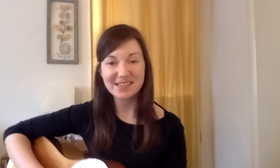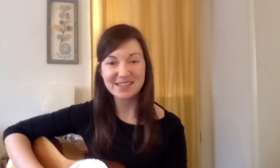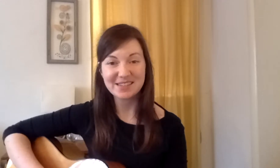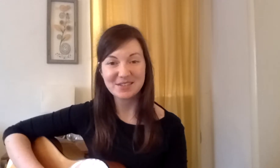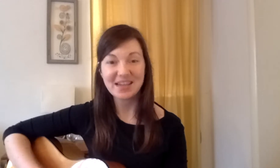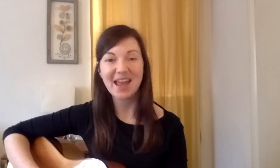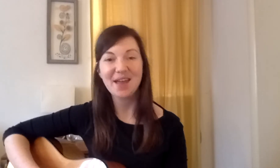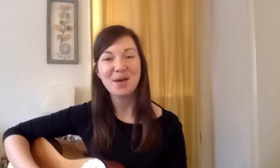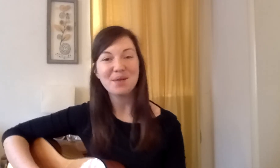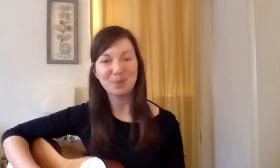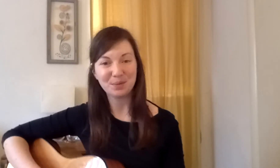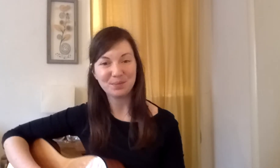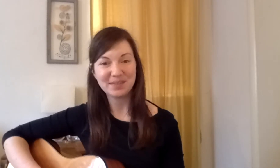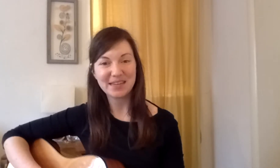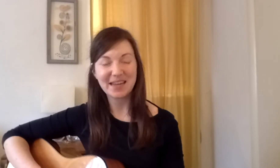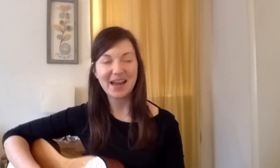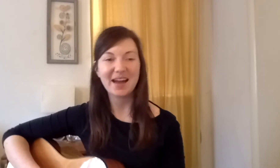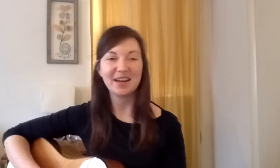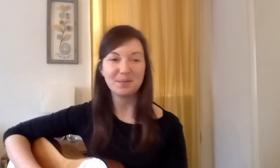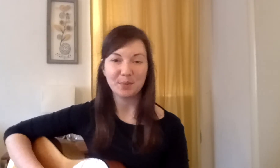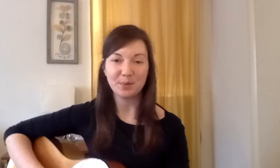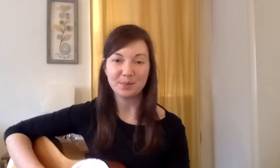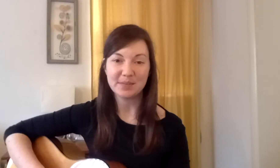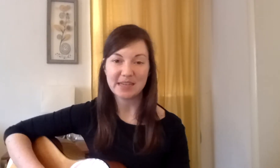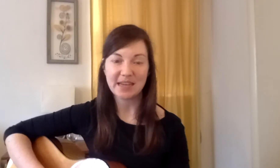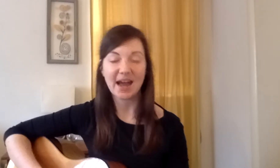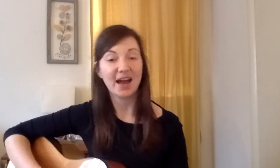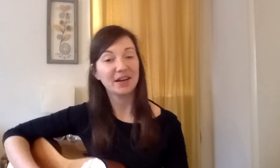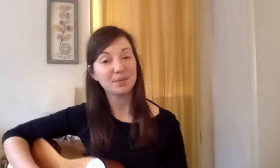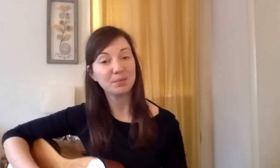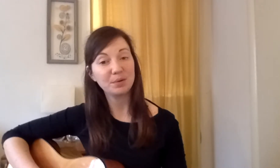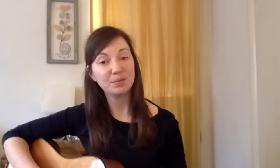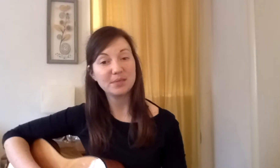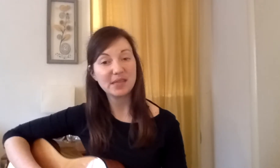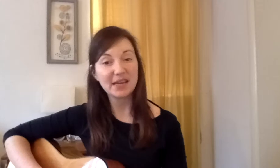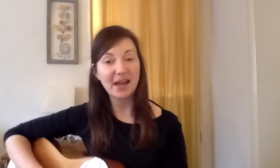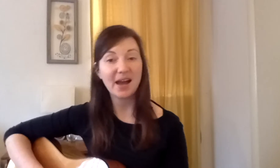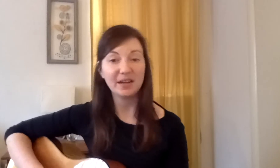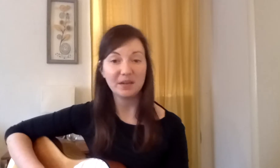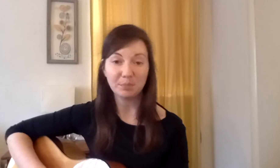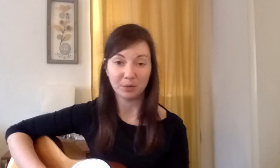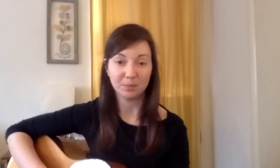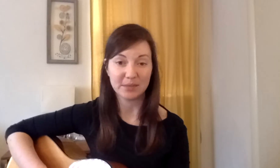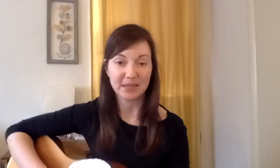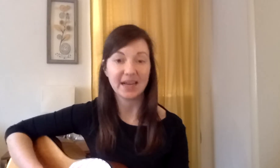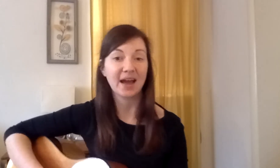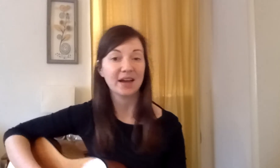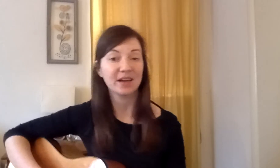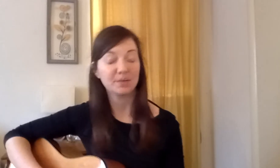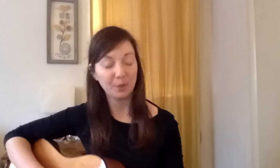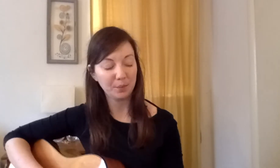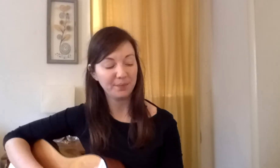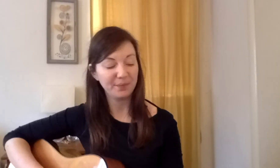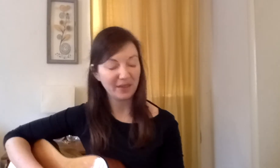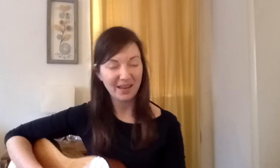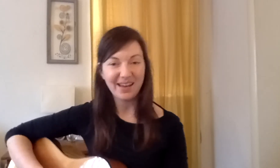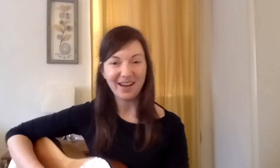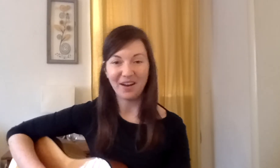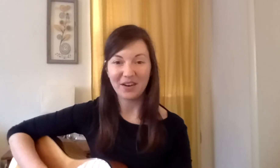into day. Boom de-yada, boom de-yada, boom de-yada, boom de-yada, boom. Okay,